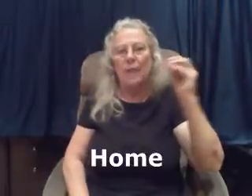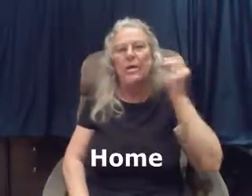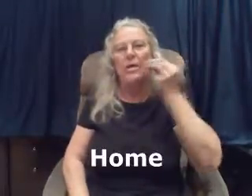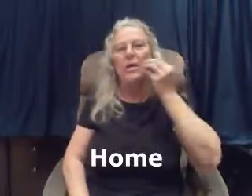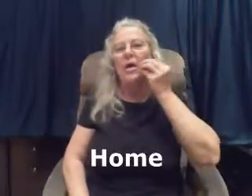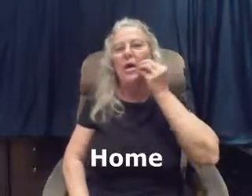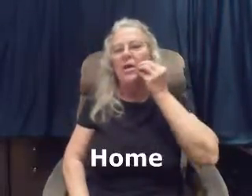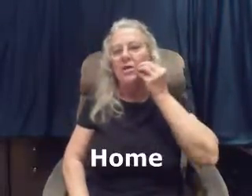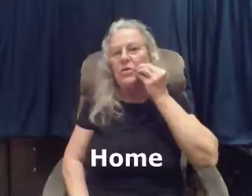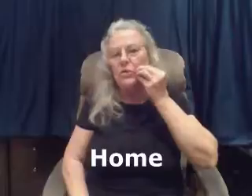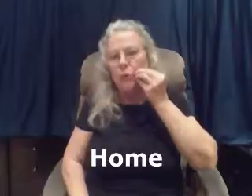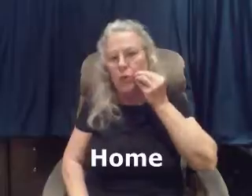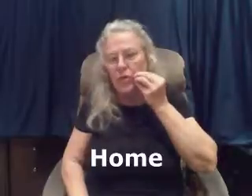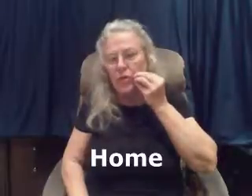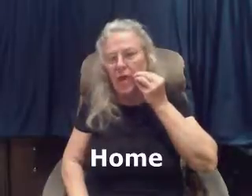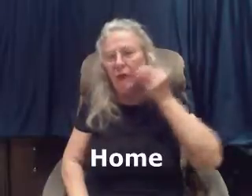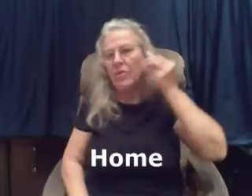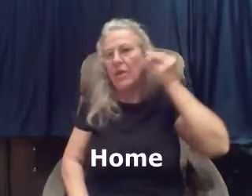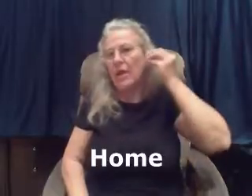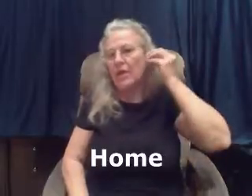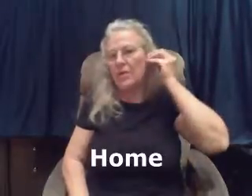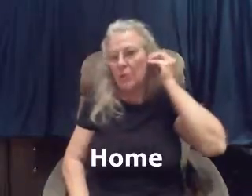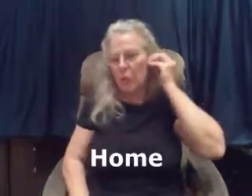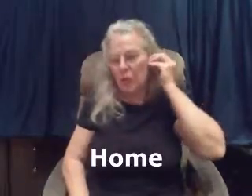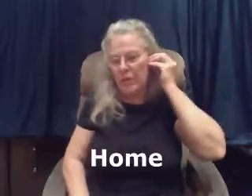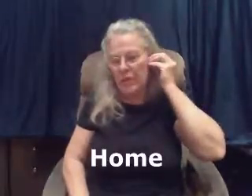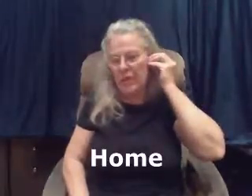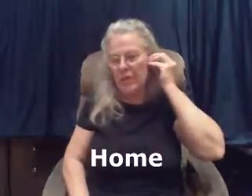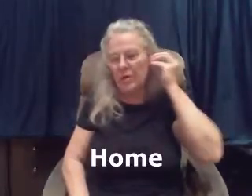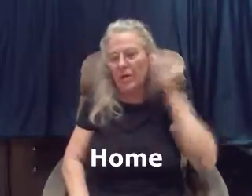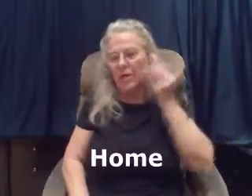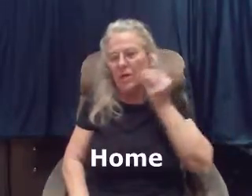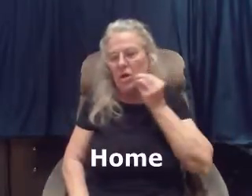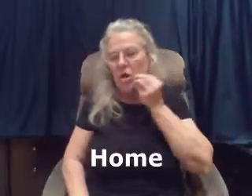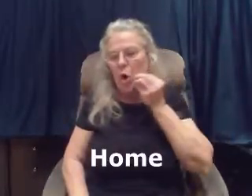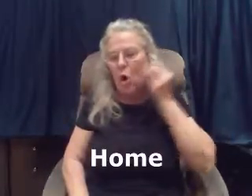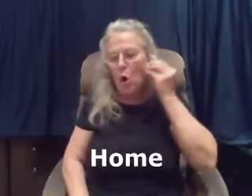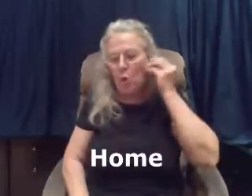dominant, toward the mouth and then toward the ear. Home.